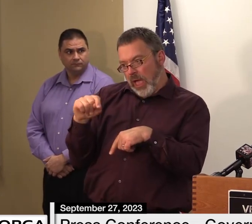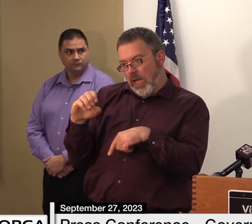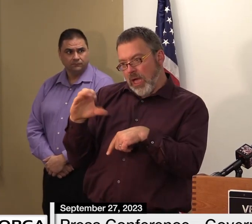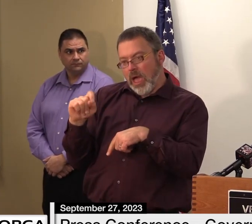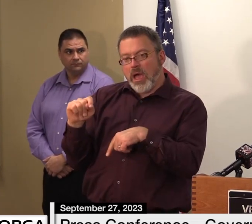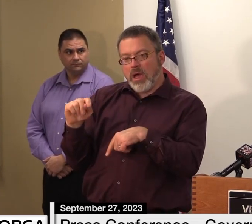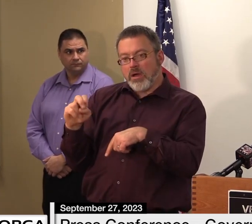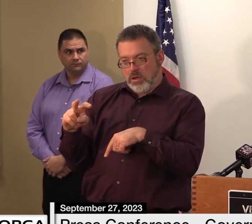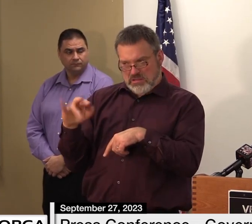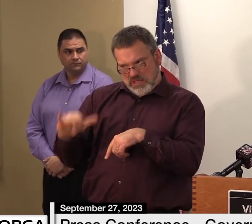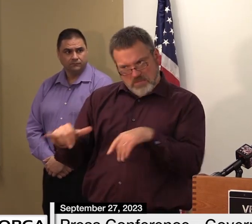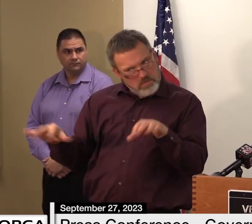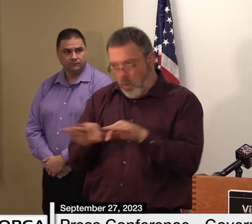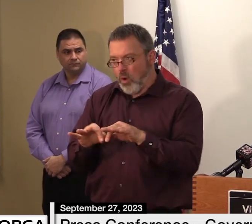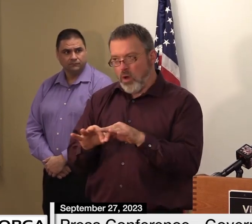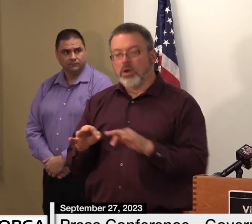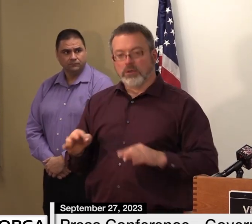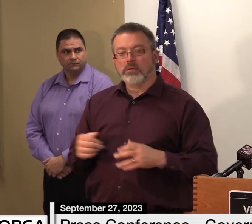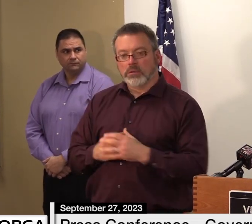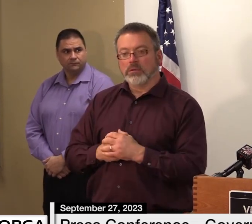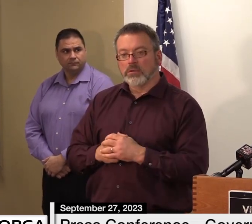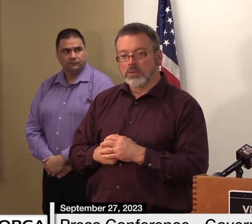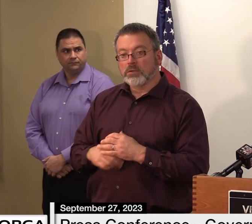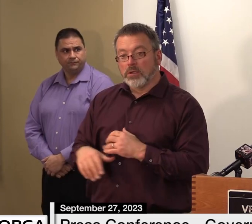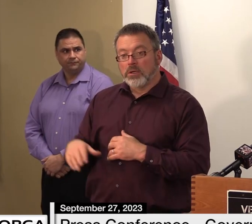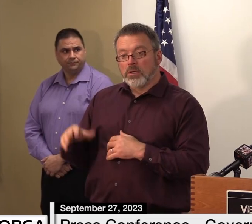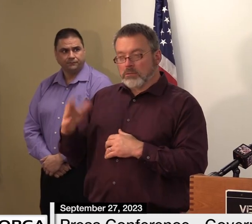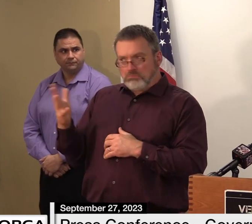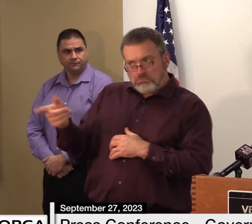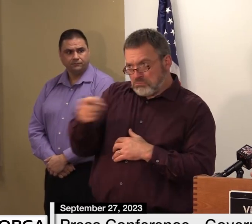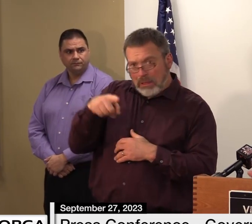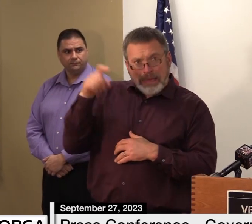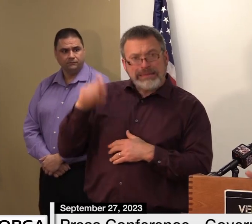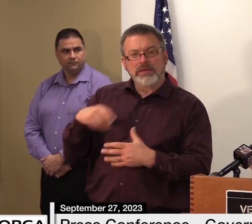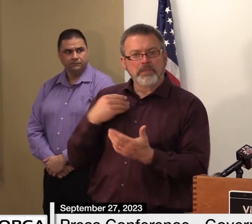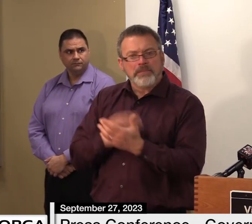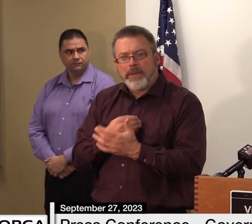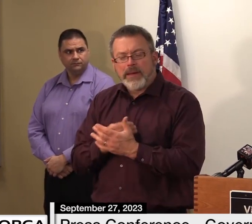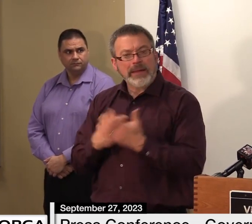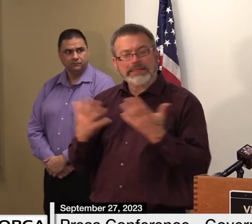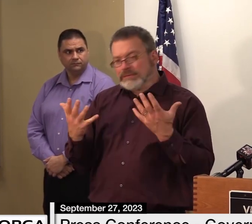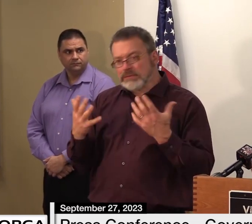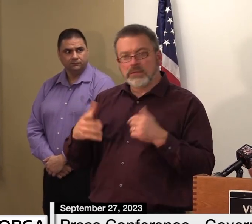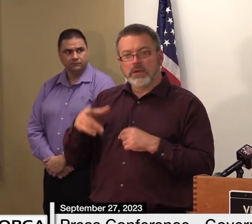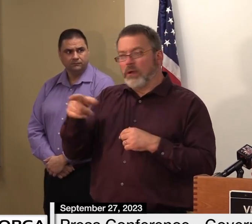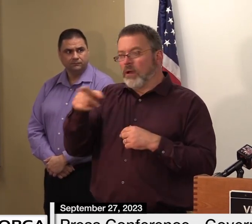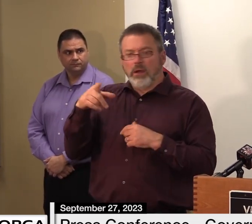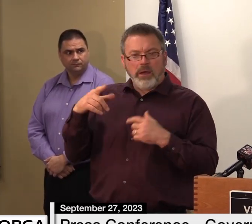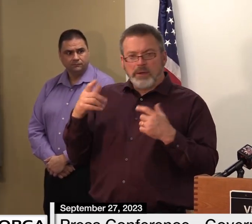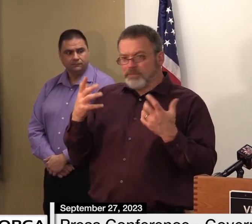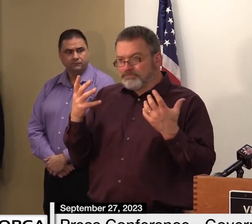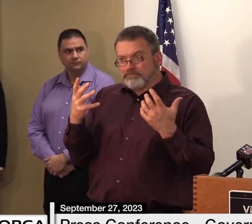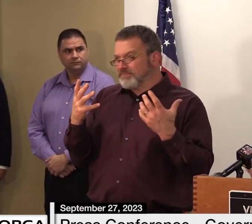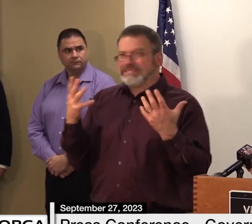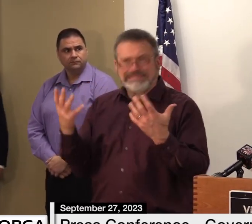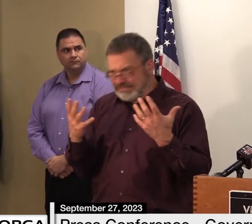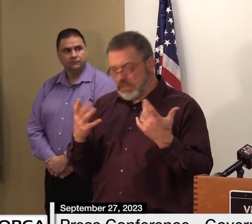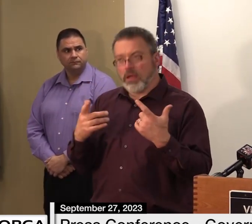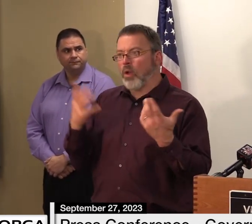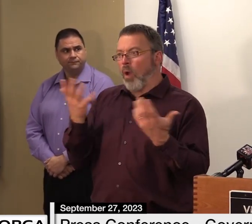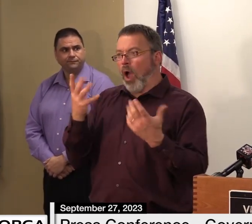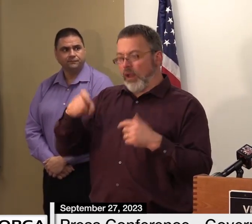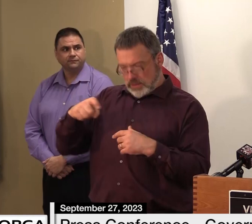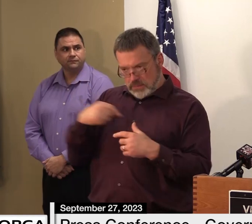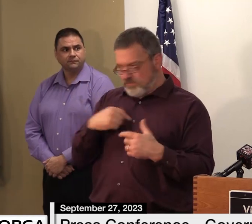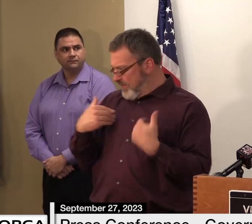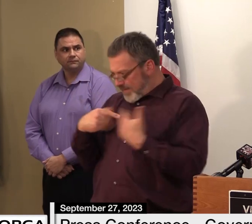determine whether, if it's a financial need that they have, we'll put them in touch with people that who can help them. Any